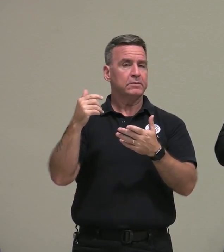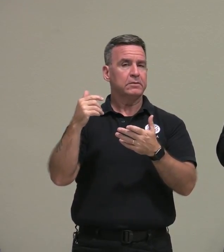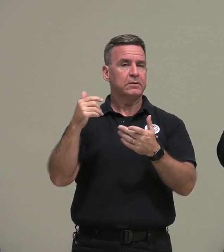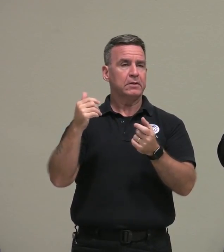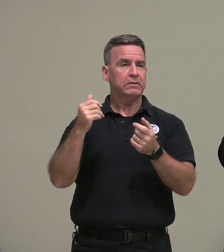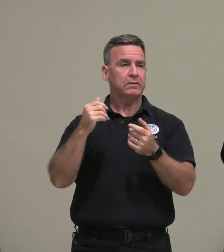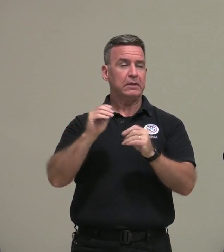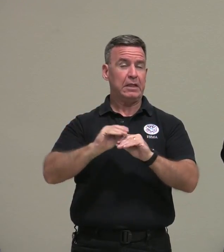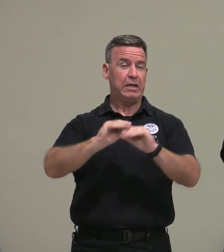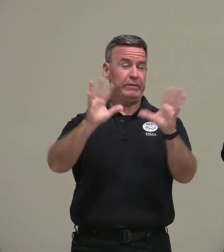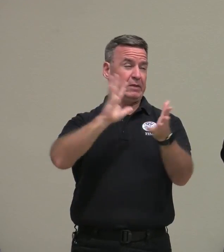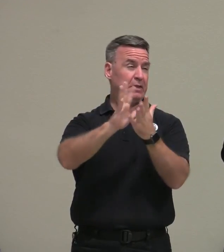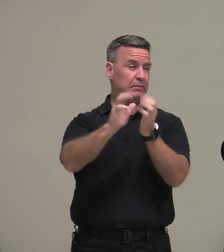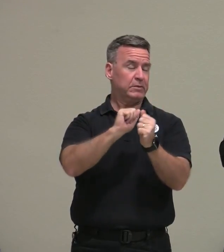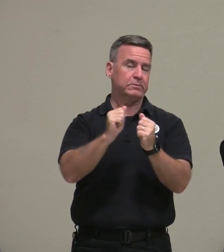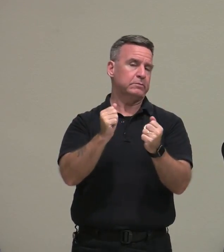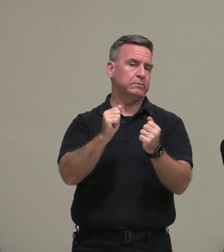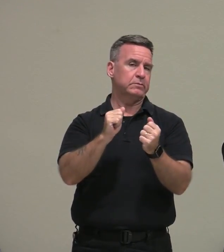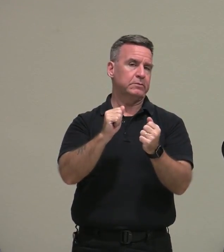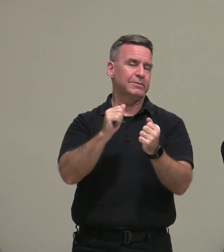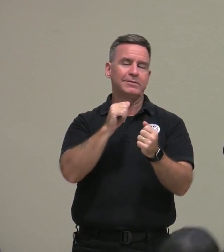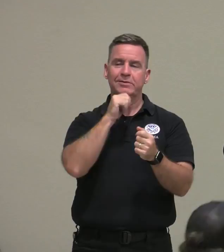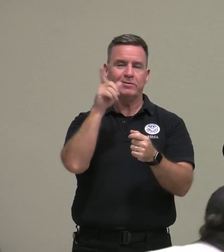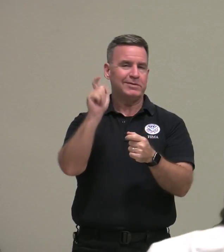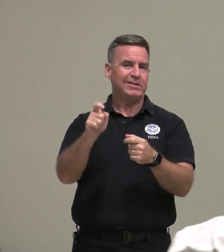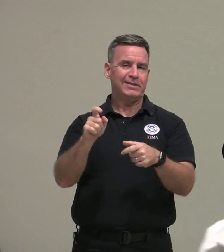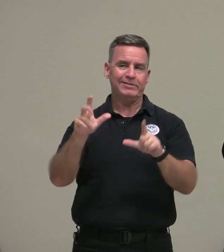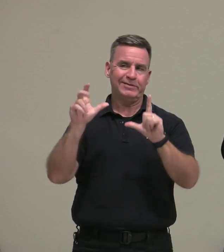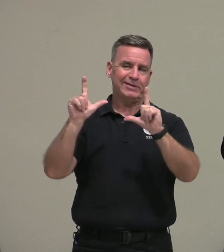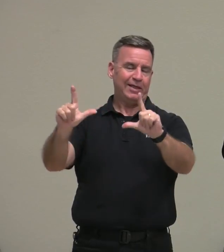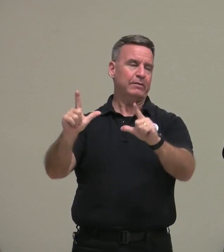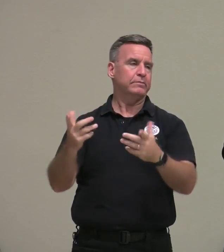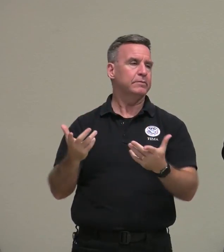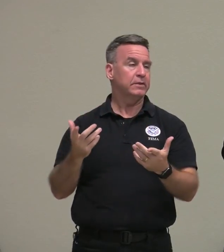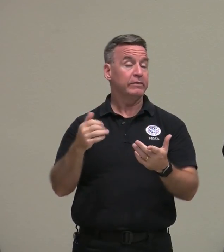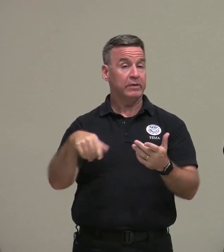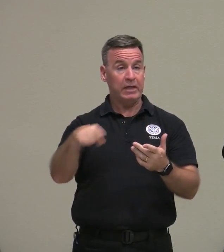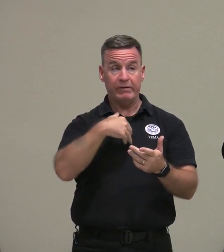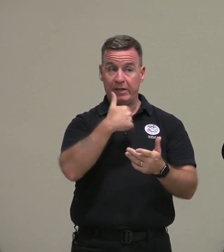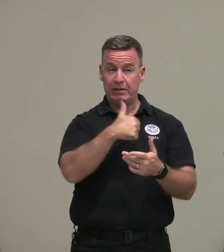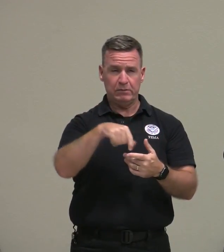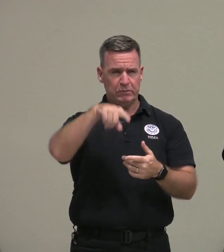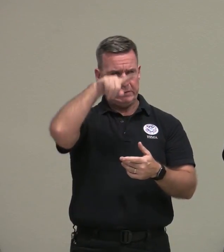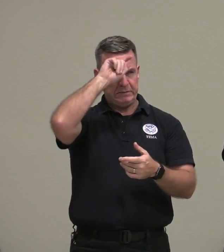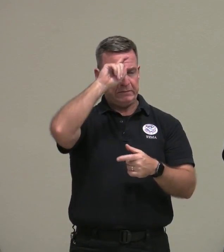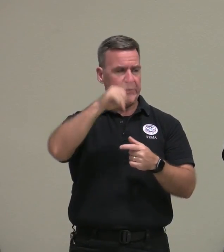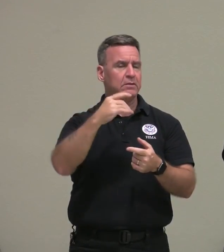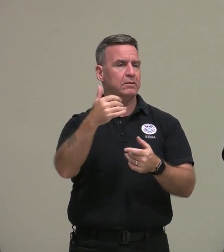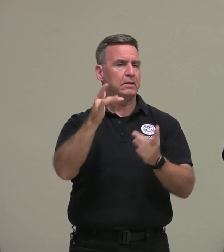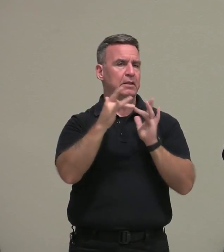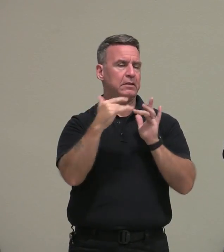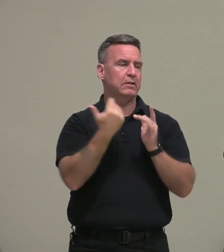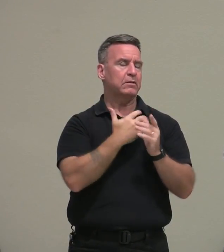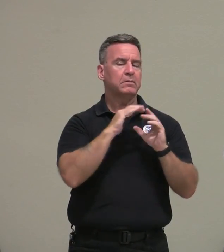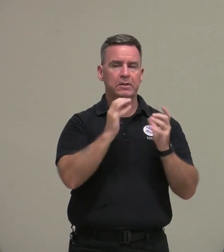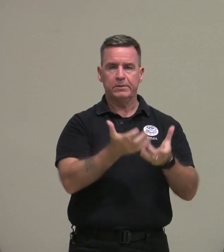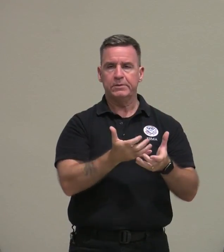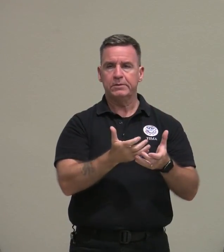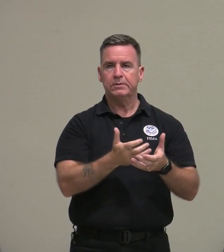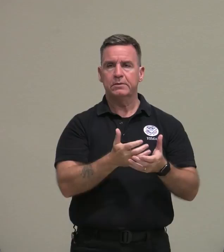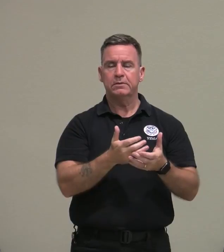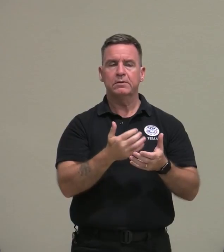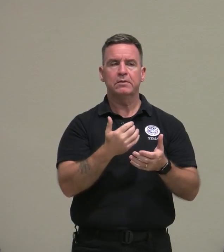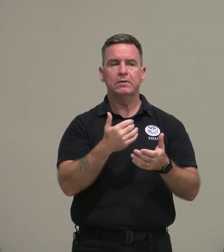received obvious damage do not need a tag. If you have any questions whatsoever, you can contact our department.